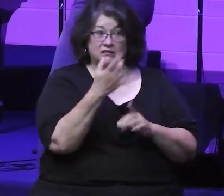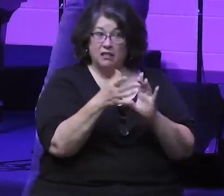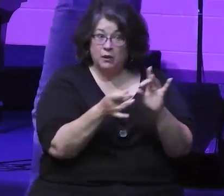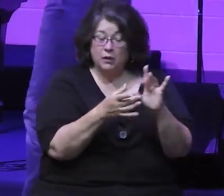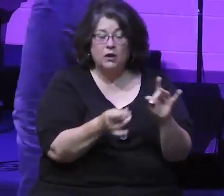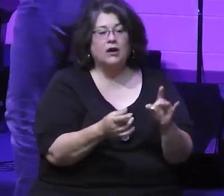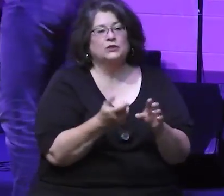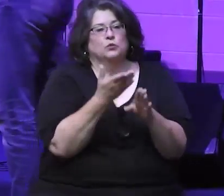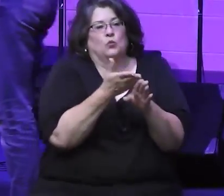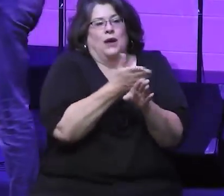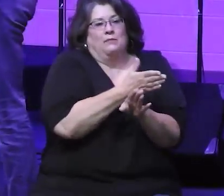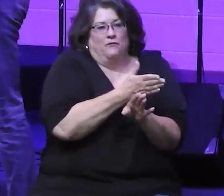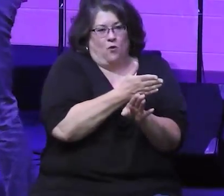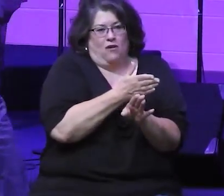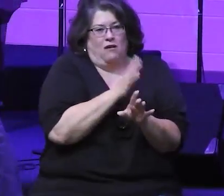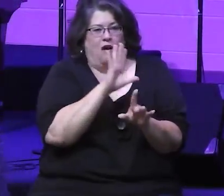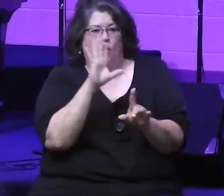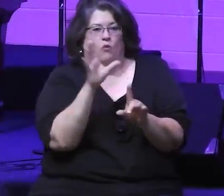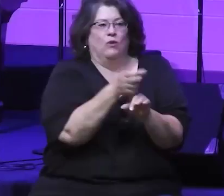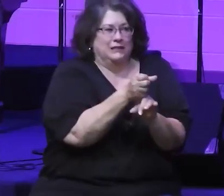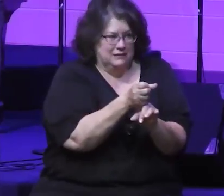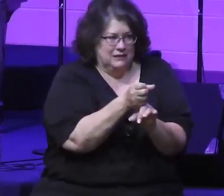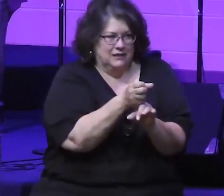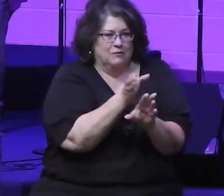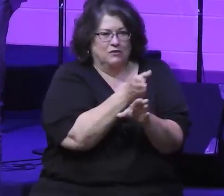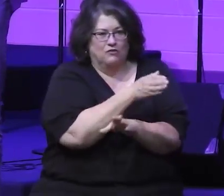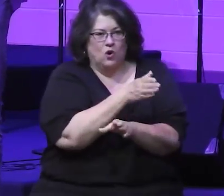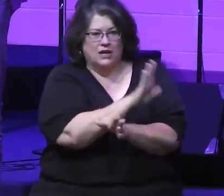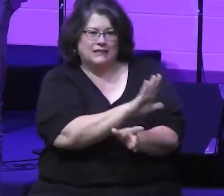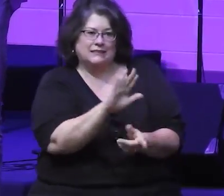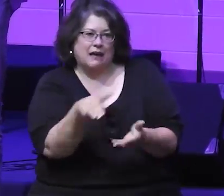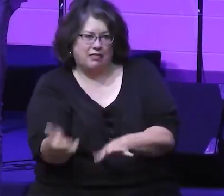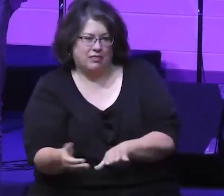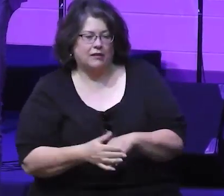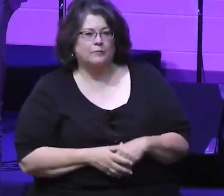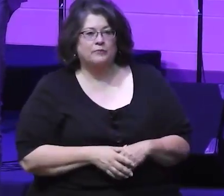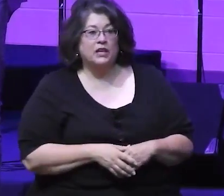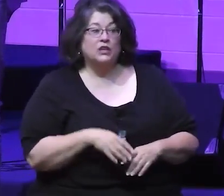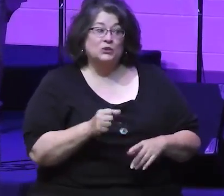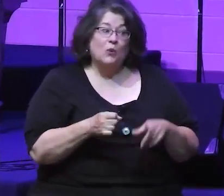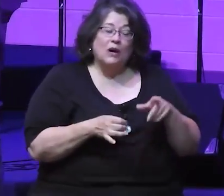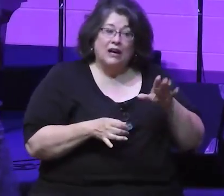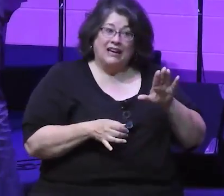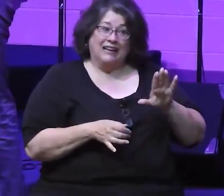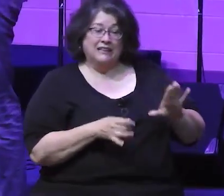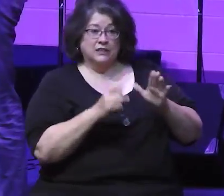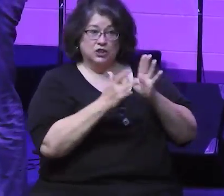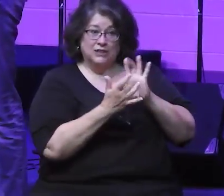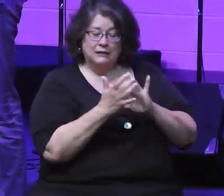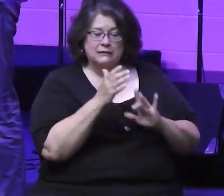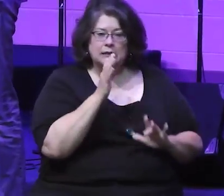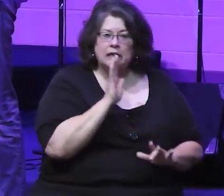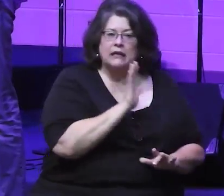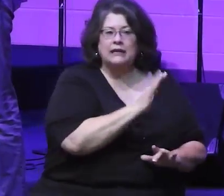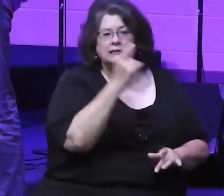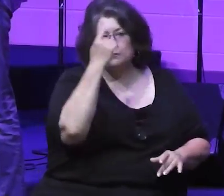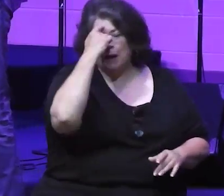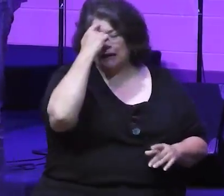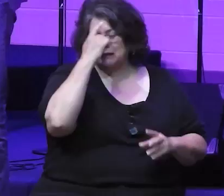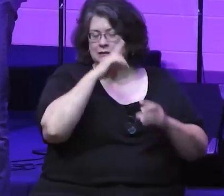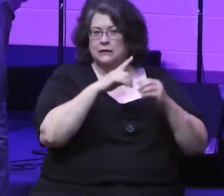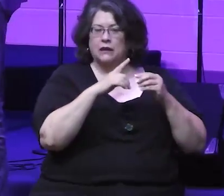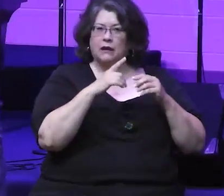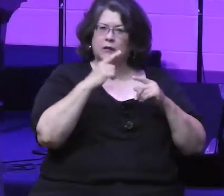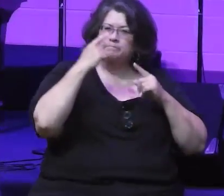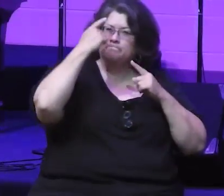and before his death. And he has his mind on conversation with the disciples about the future of what the